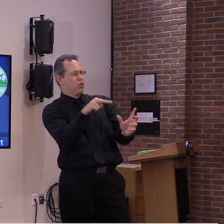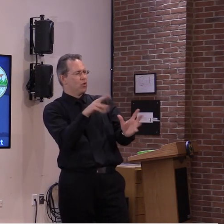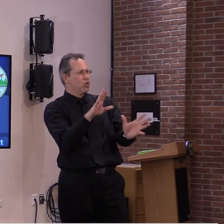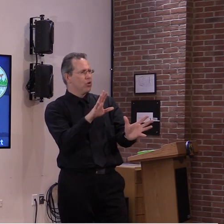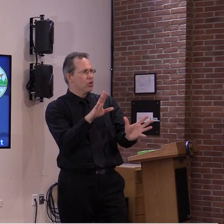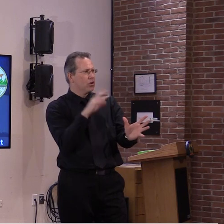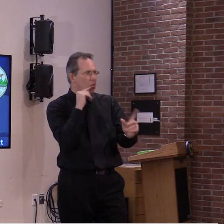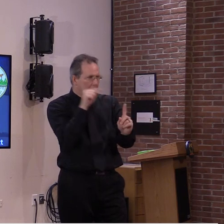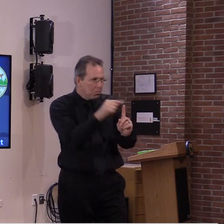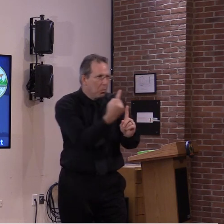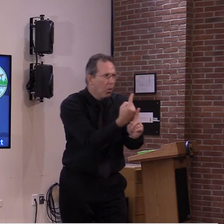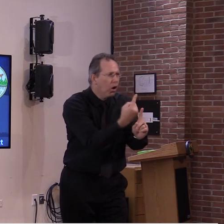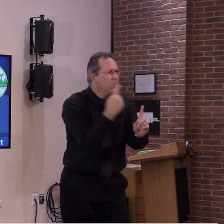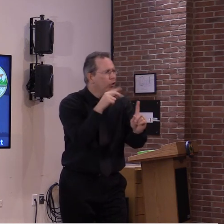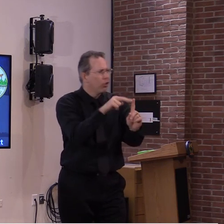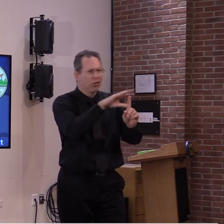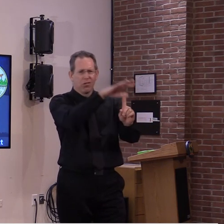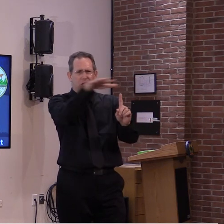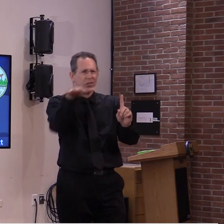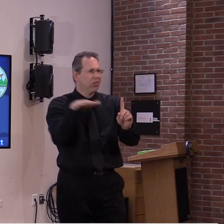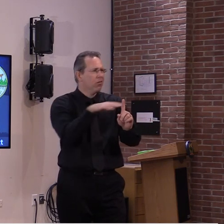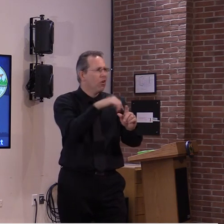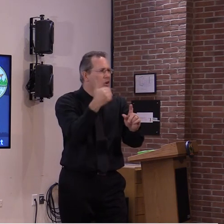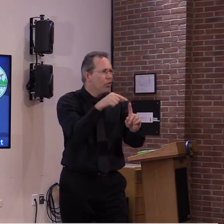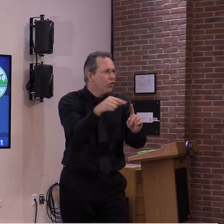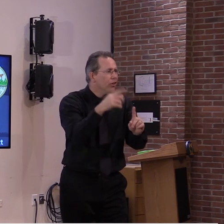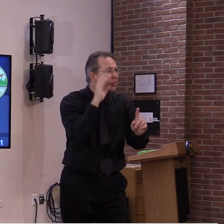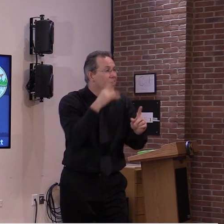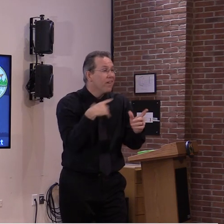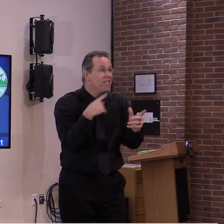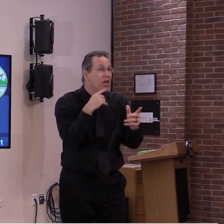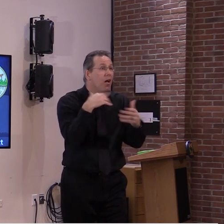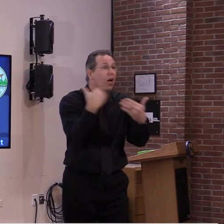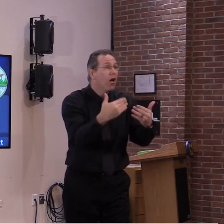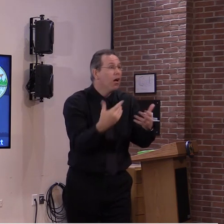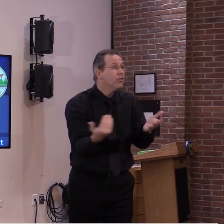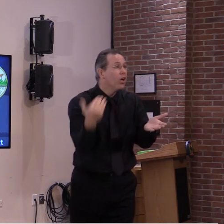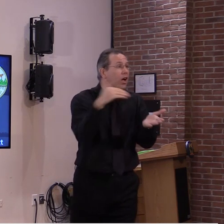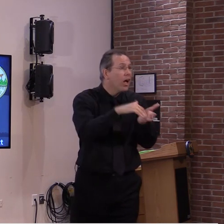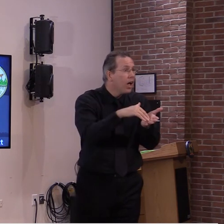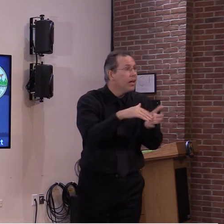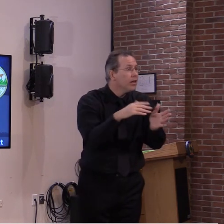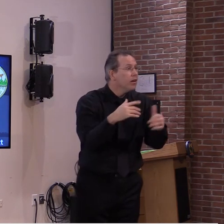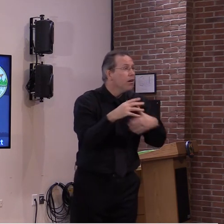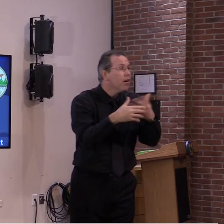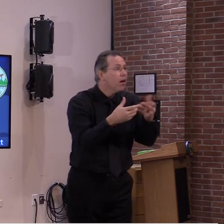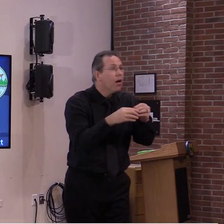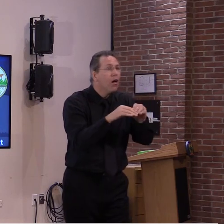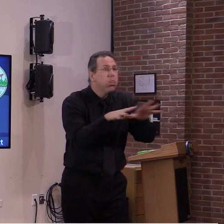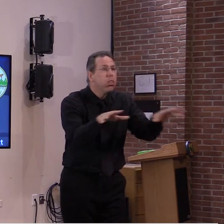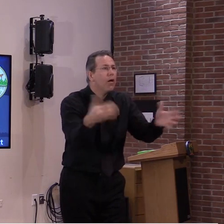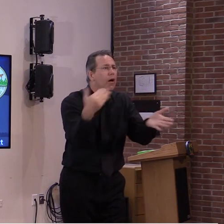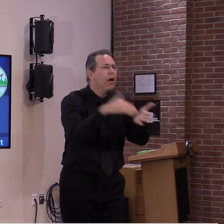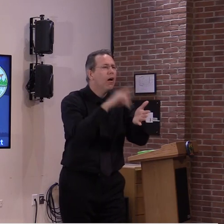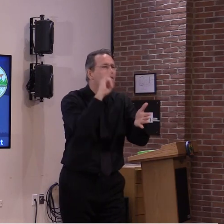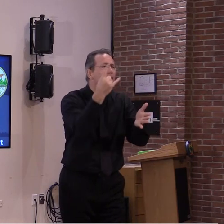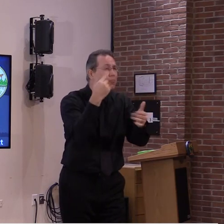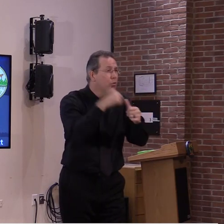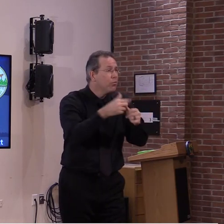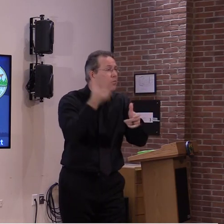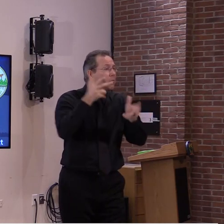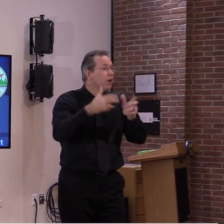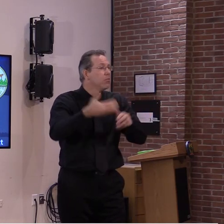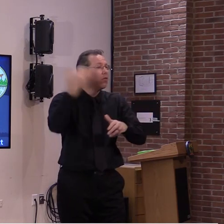can resume athletic activities in a way that doesn't increase the transmission of the COVID virus. And so felt